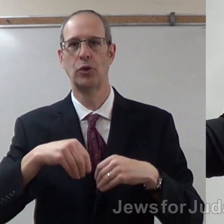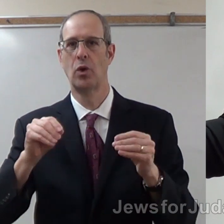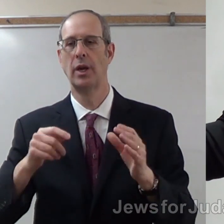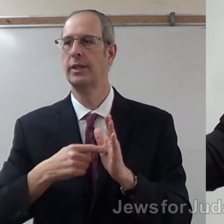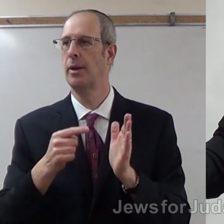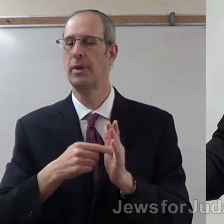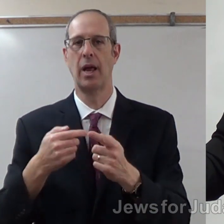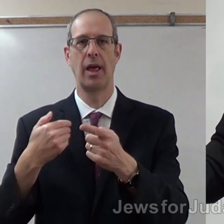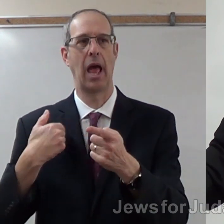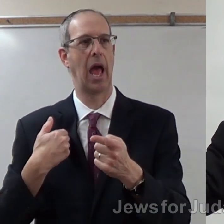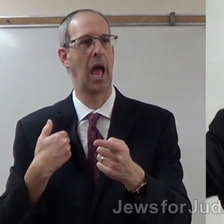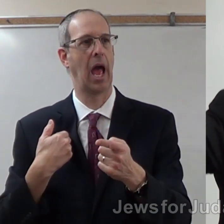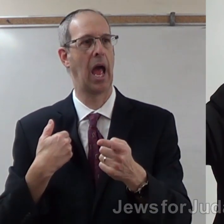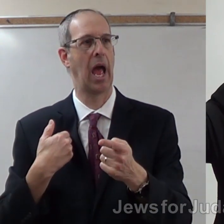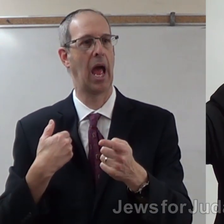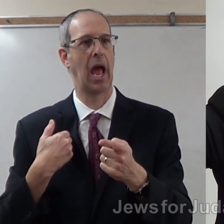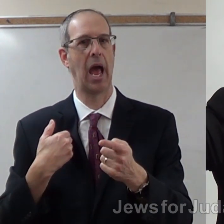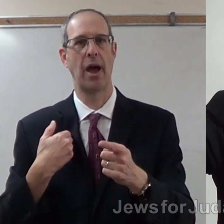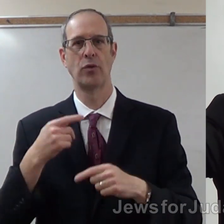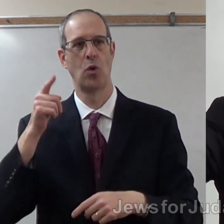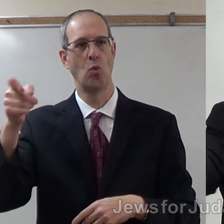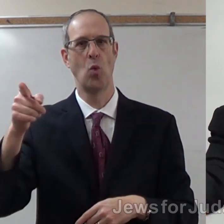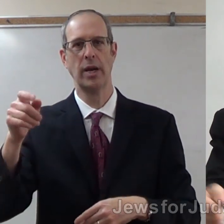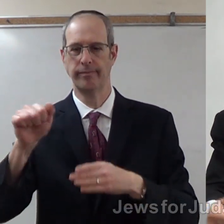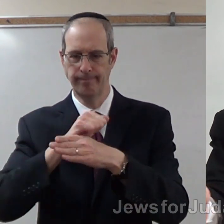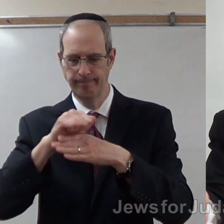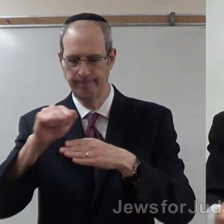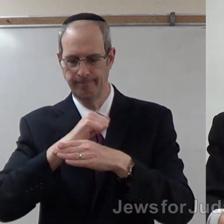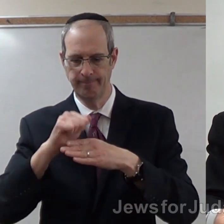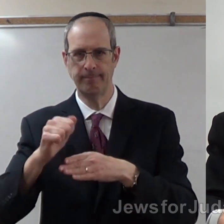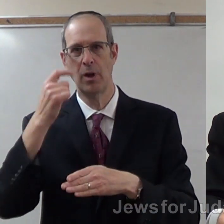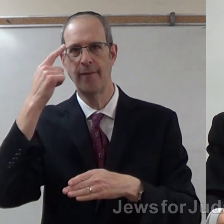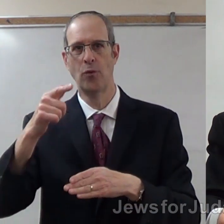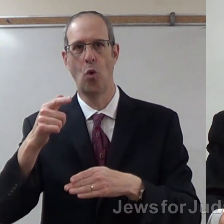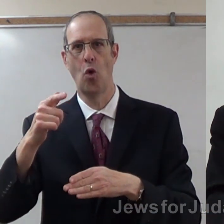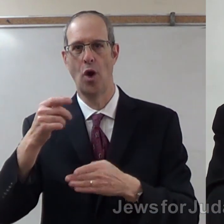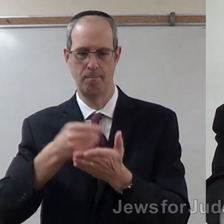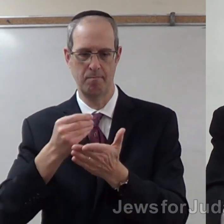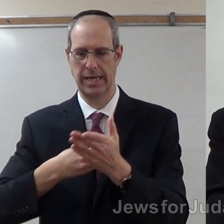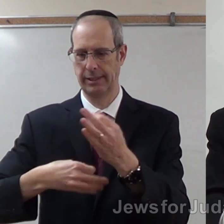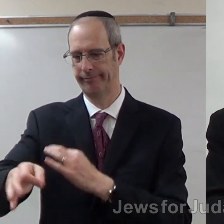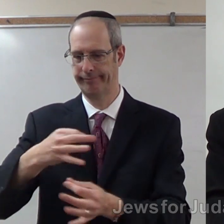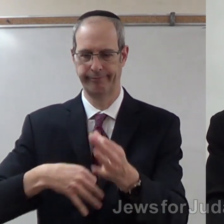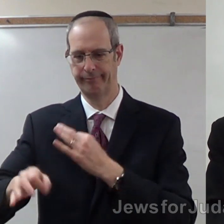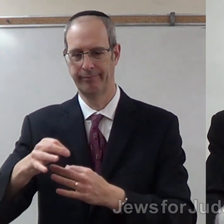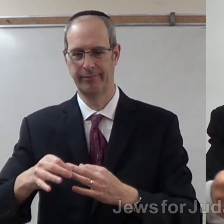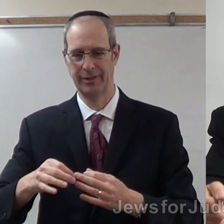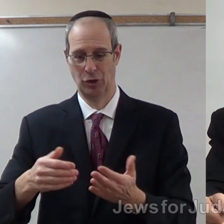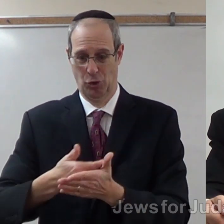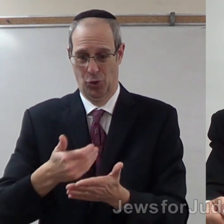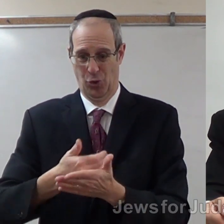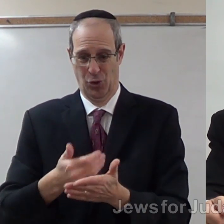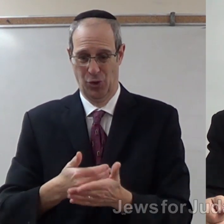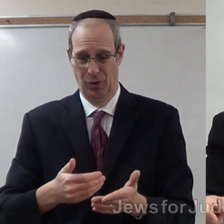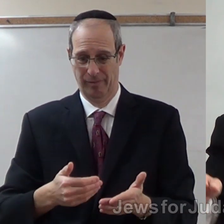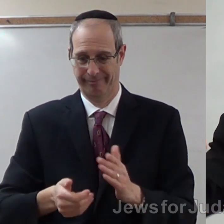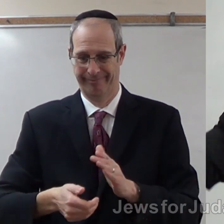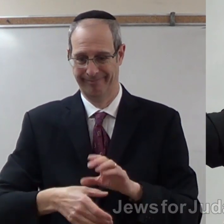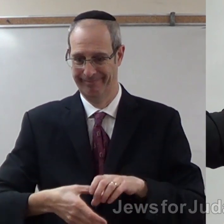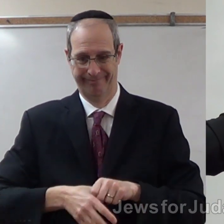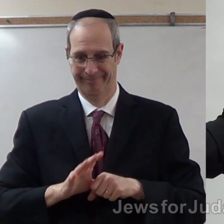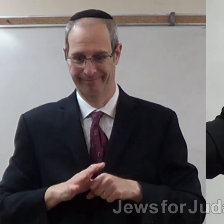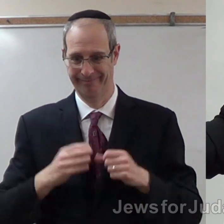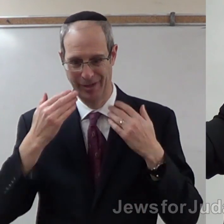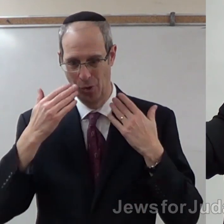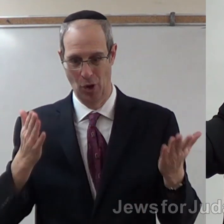they have someone that's training to be a cashier. They don't know how to do it yet. They're just learning. If you go